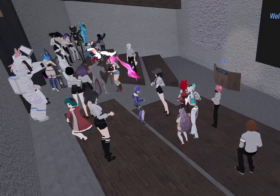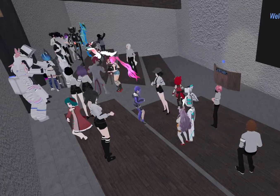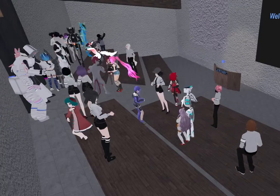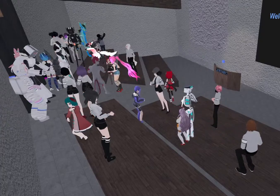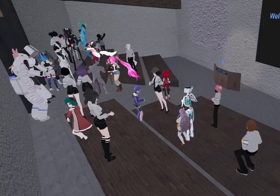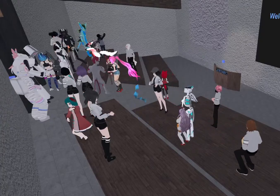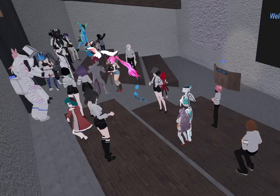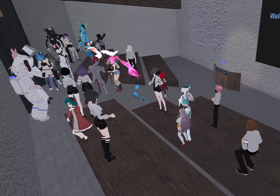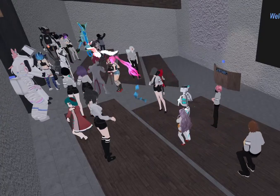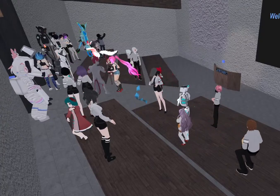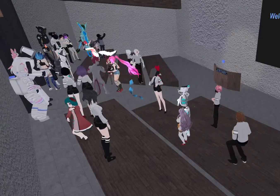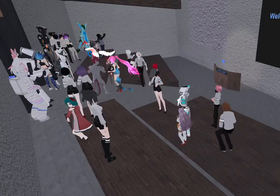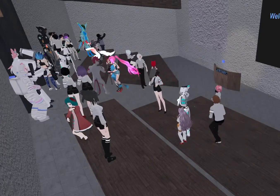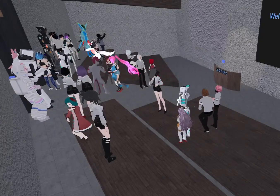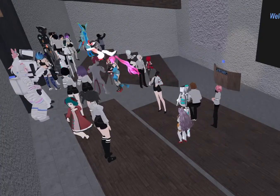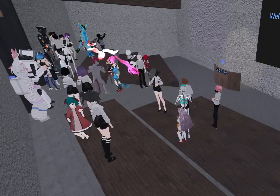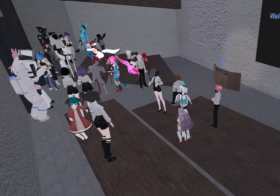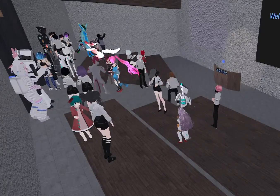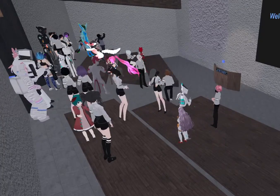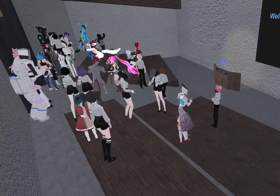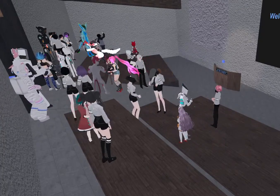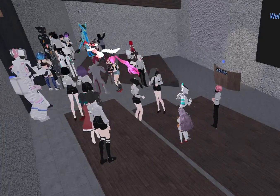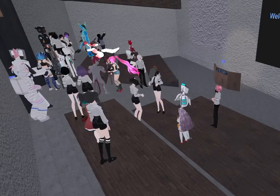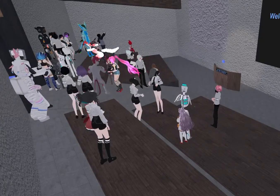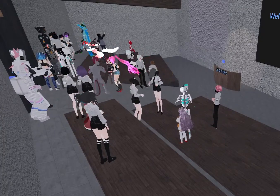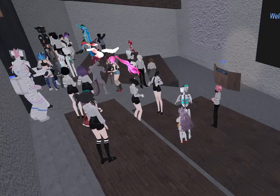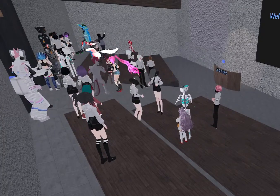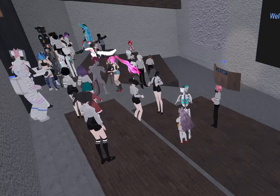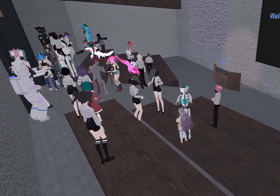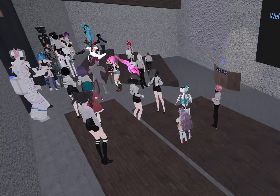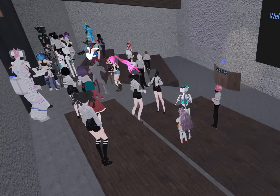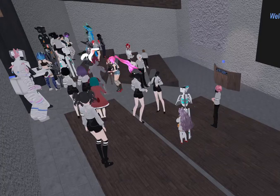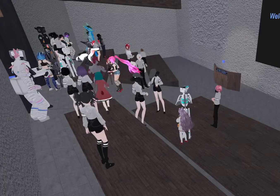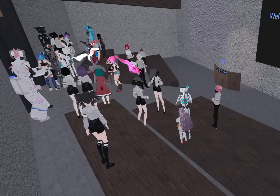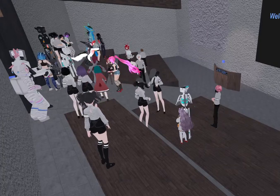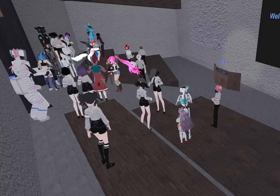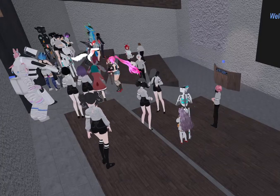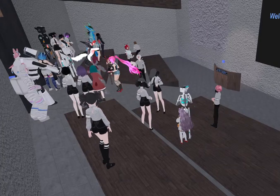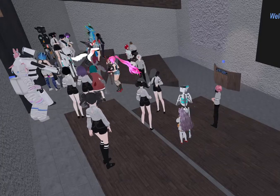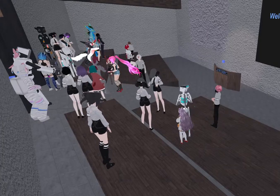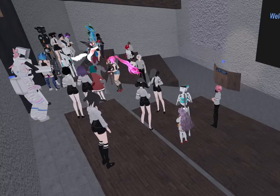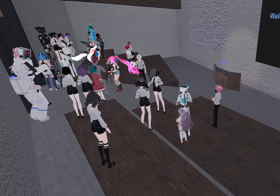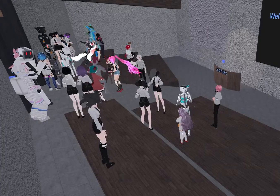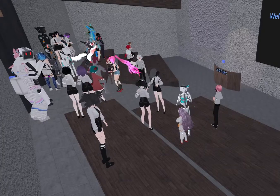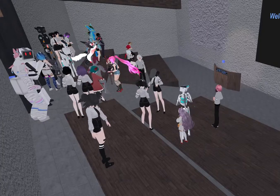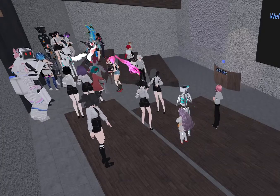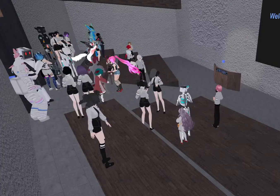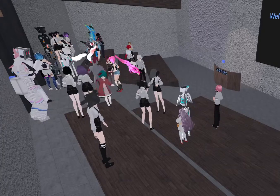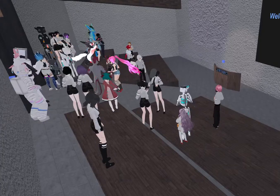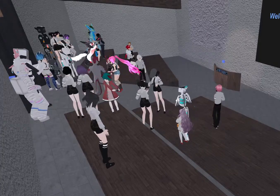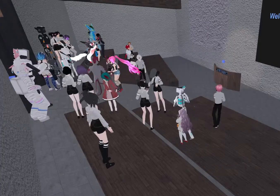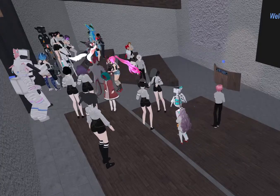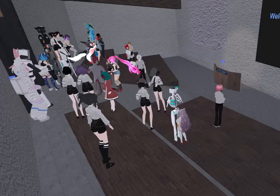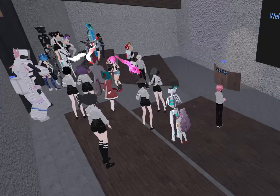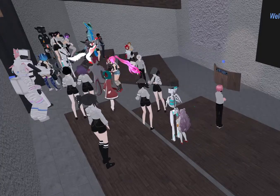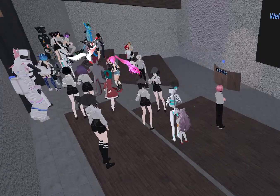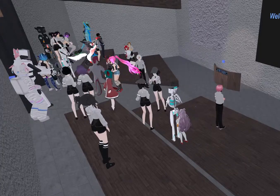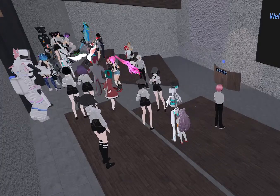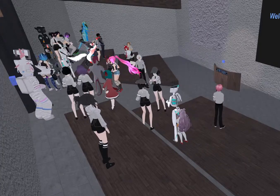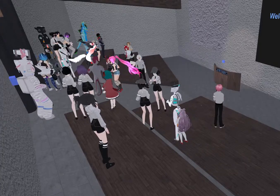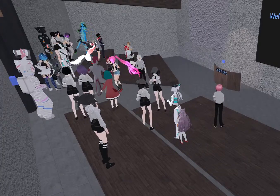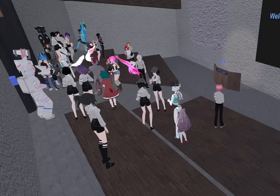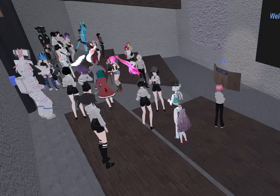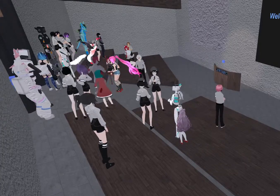the like bio doesn't allow slashes, which is weird. Wait, Because it I put my doesn't? pronouns and I